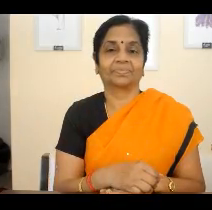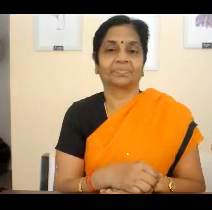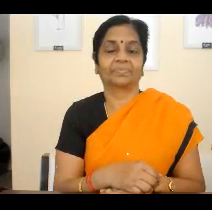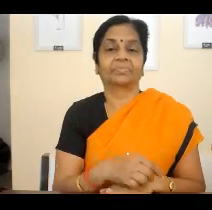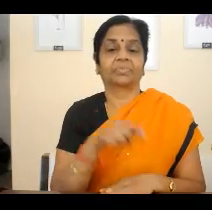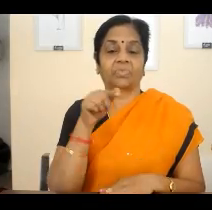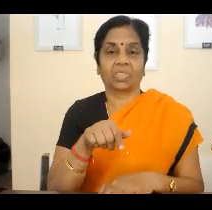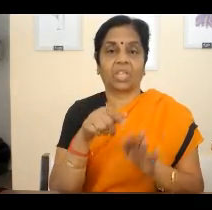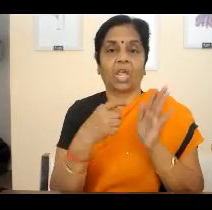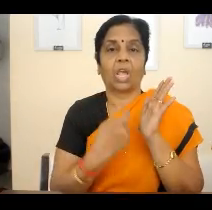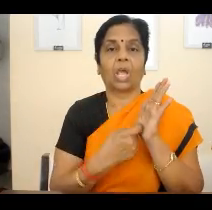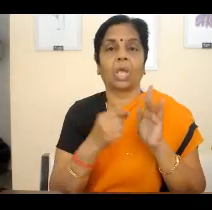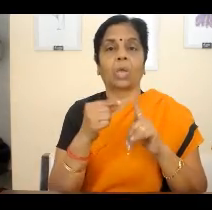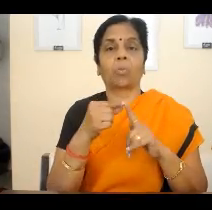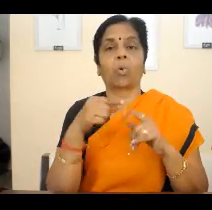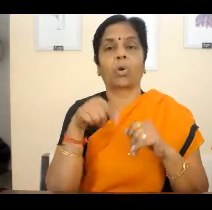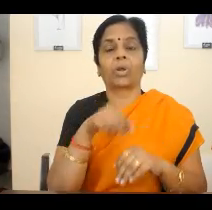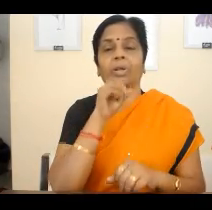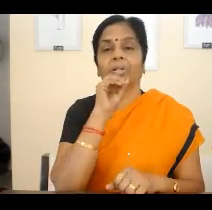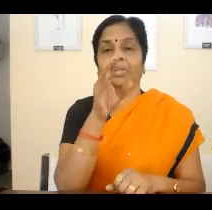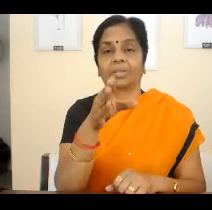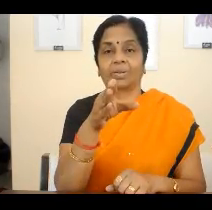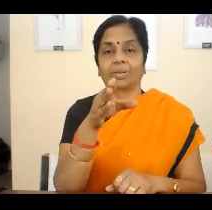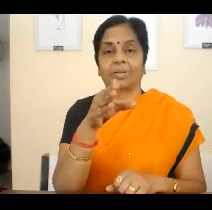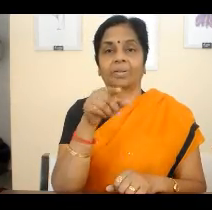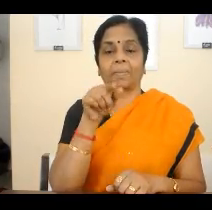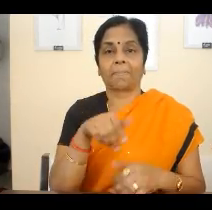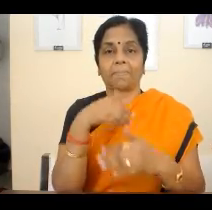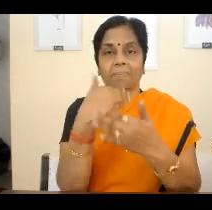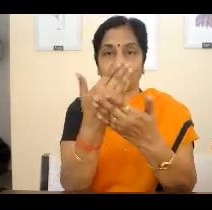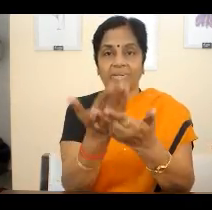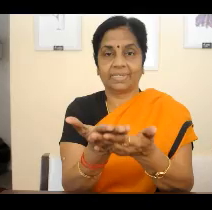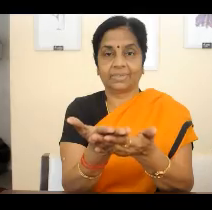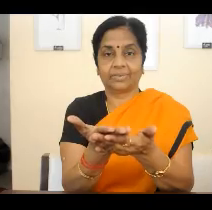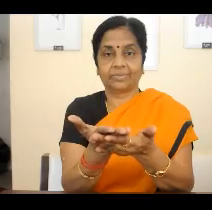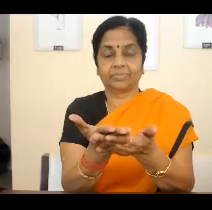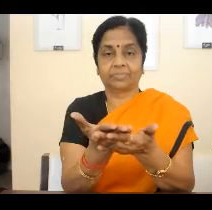This report is now placed in Parliament.